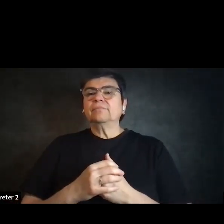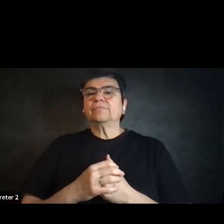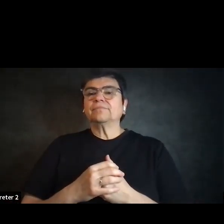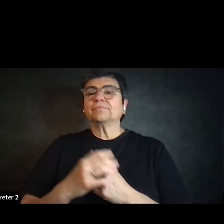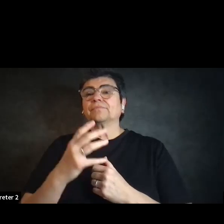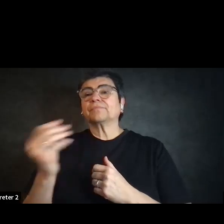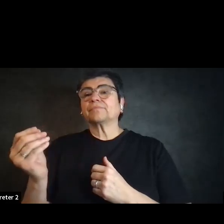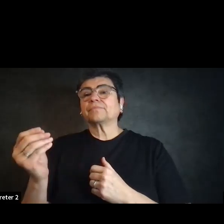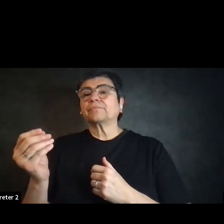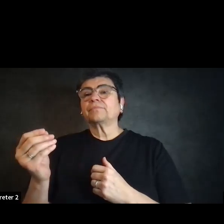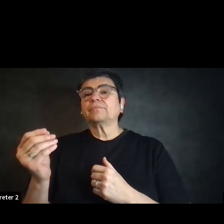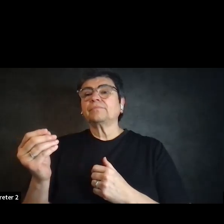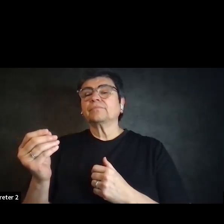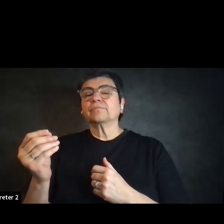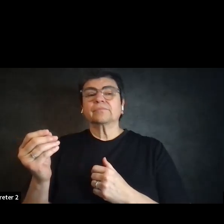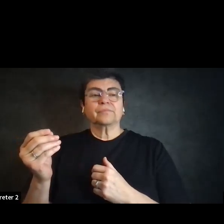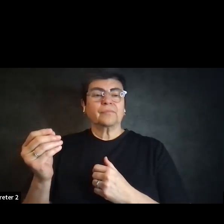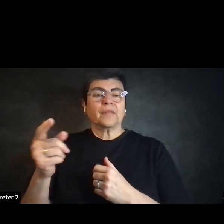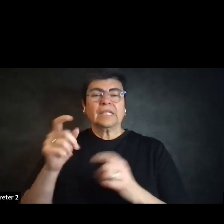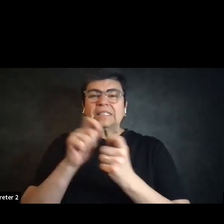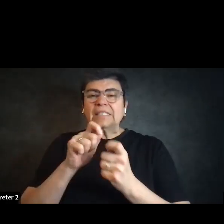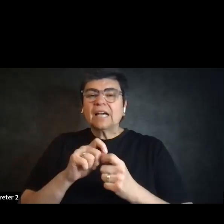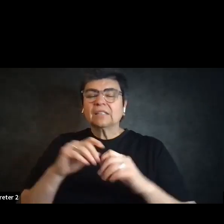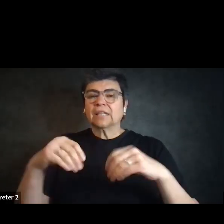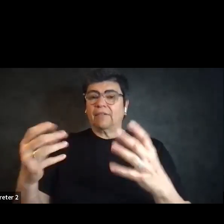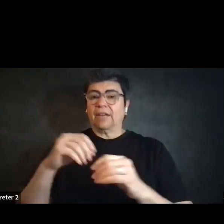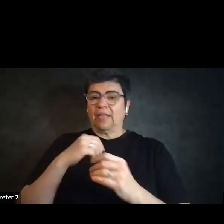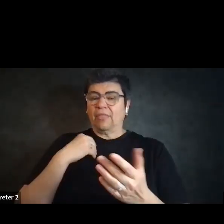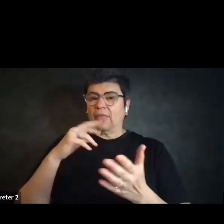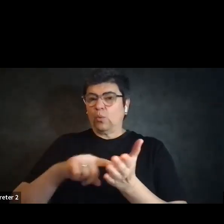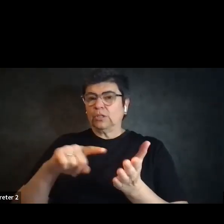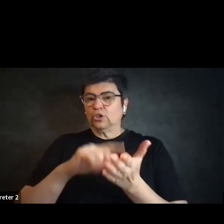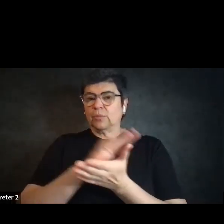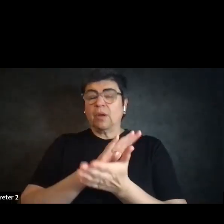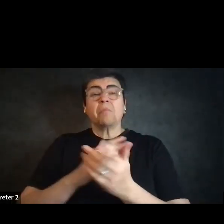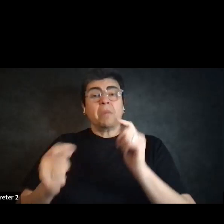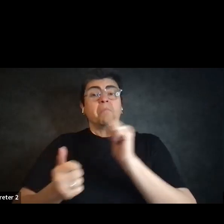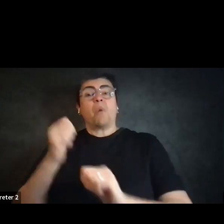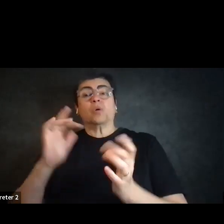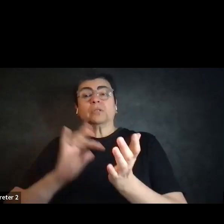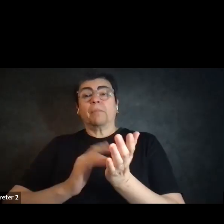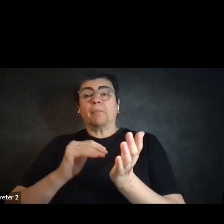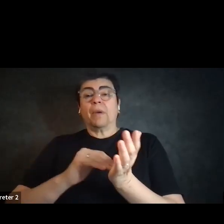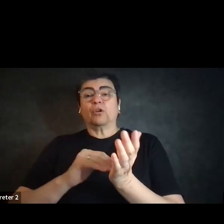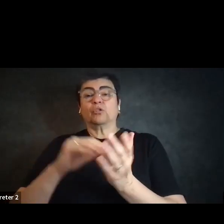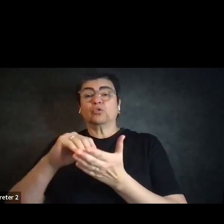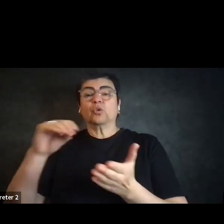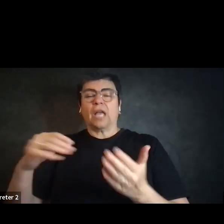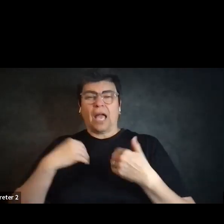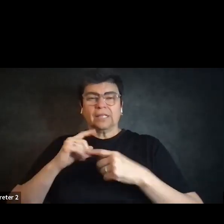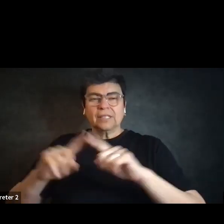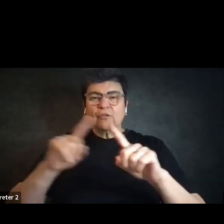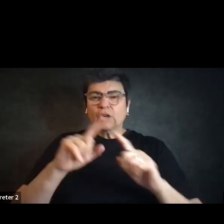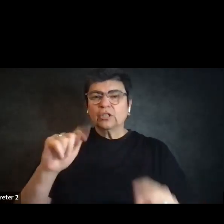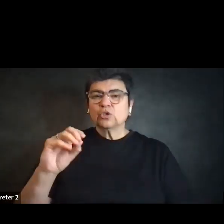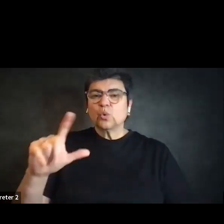And the details are given in the paper also, but largely medical students, they related with the different tools of humanities,